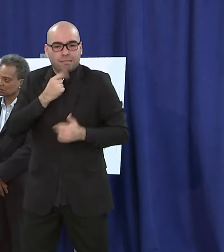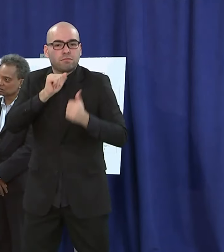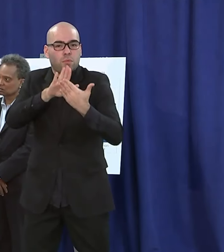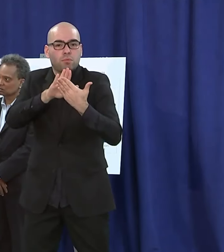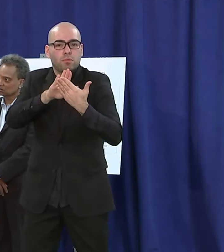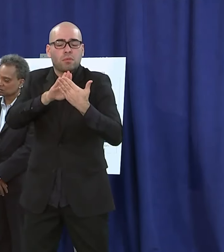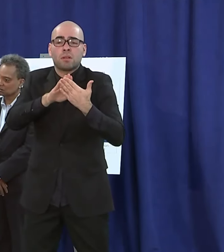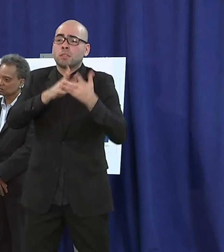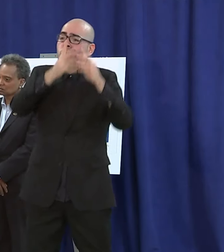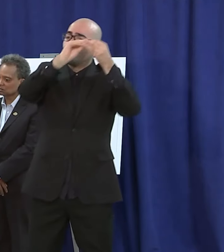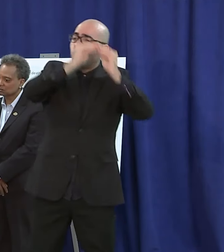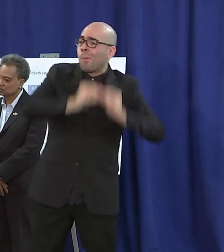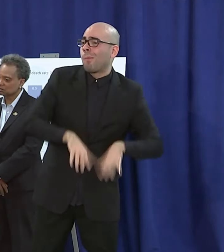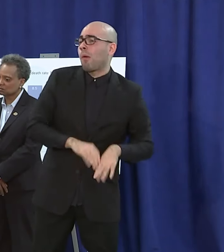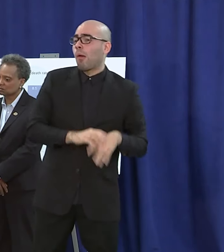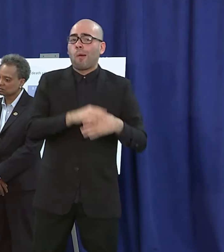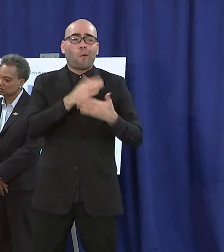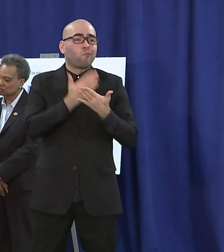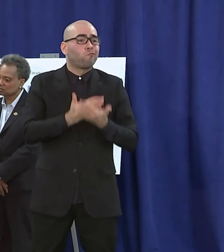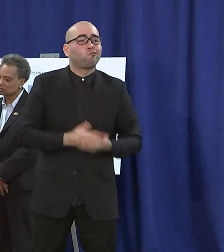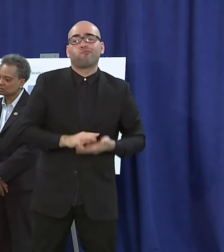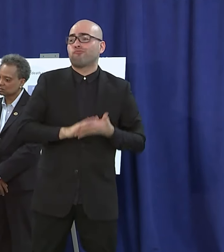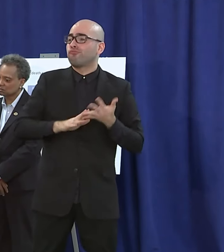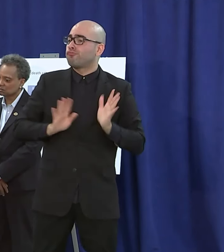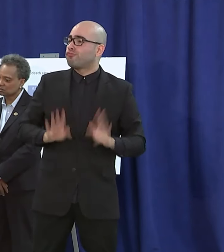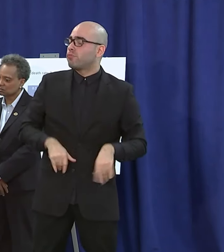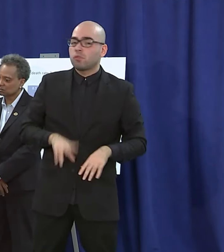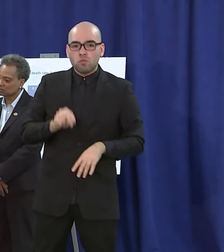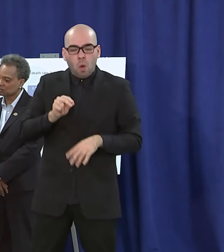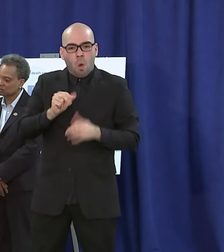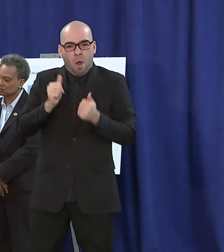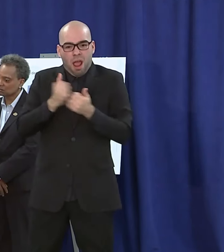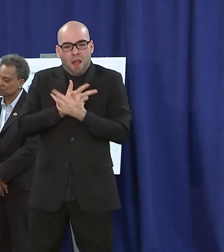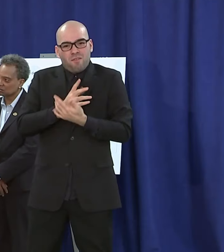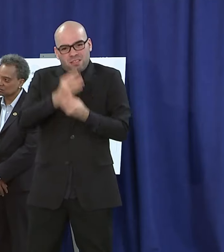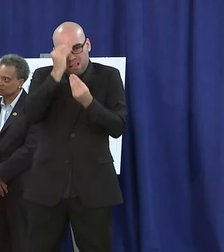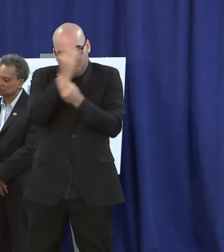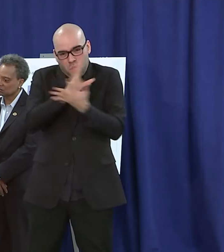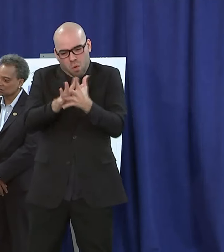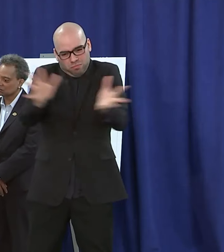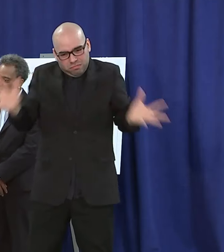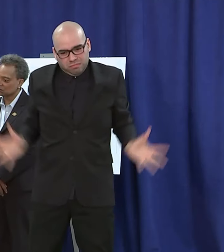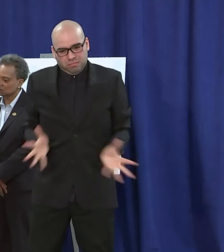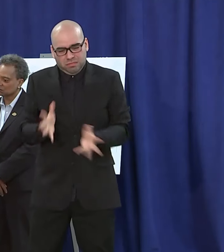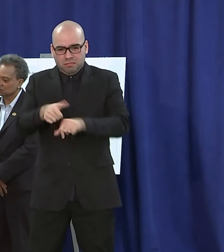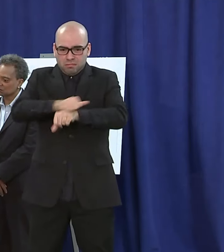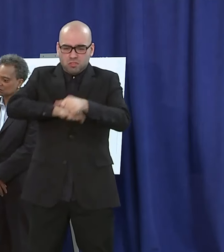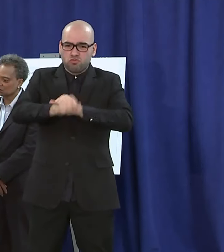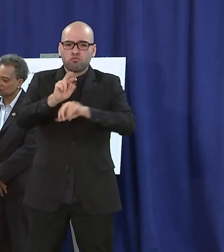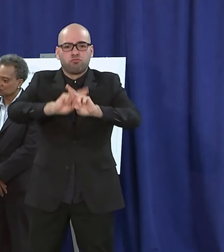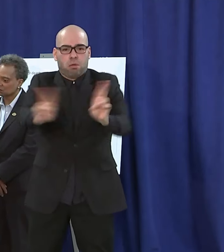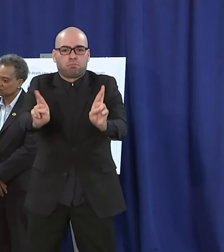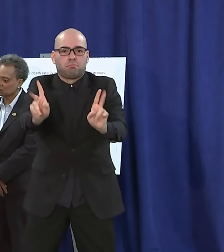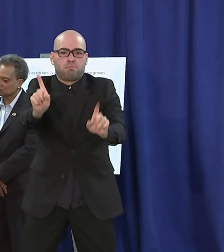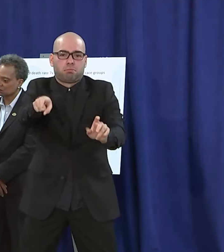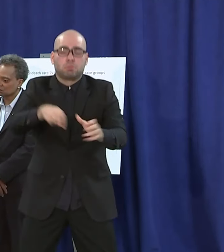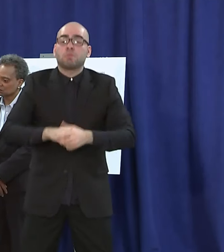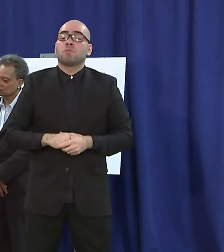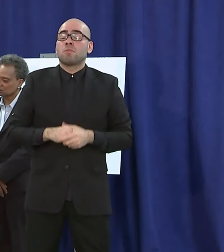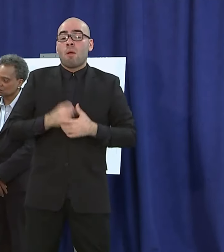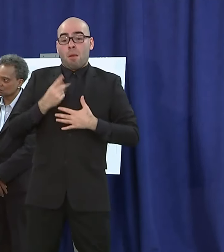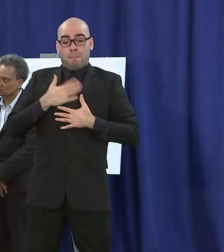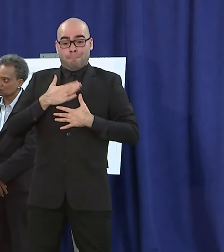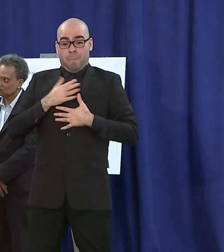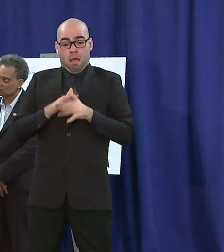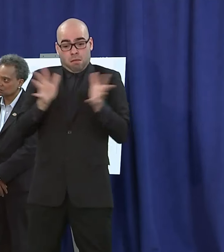just number and data. This is a call to action to take it to that next level. So we know all the reasons why we're not surprised, but my call to action